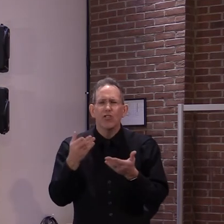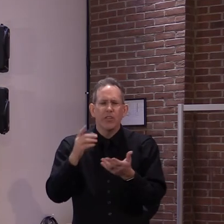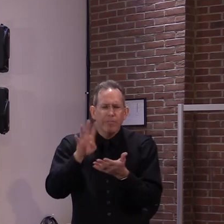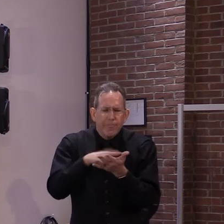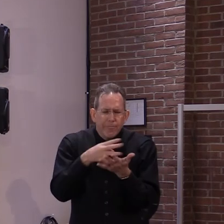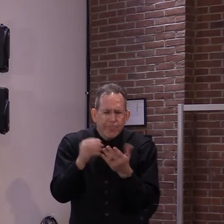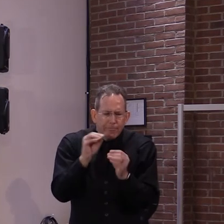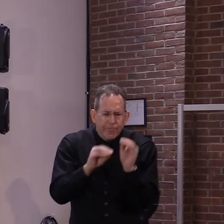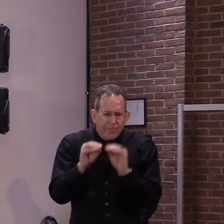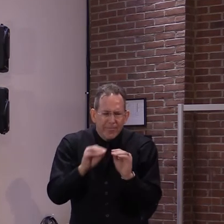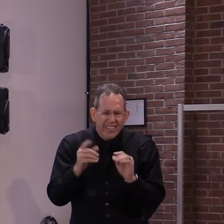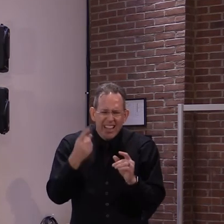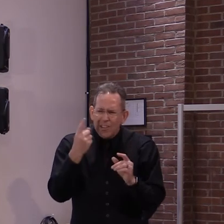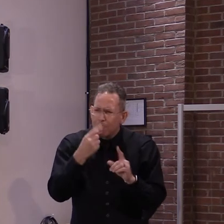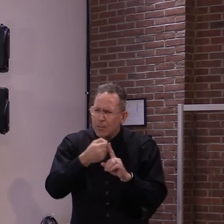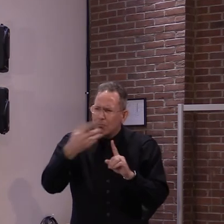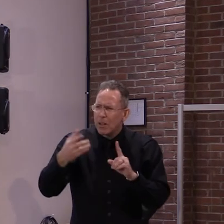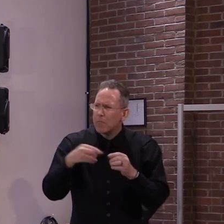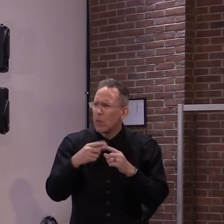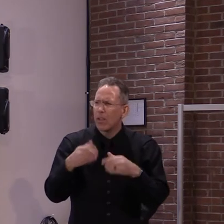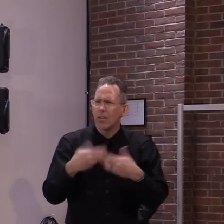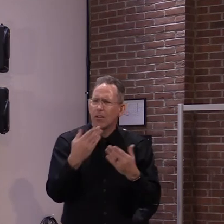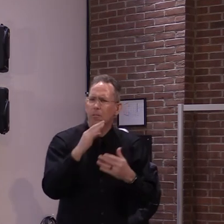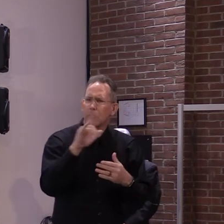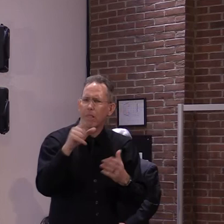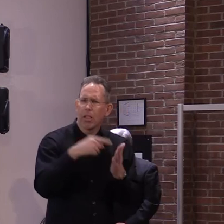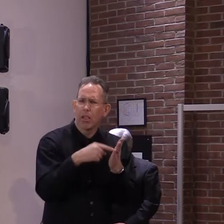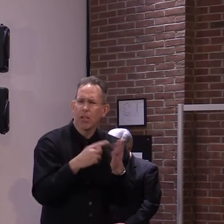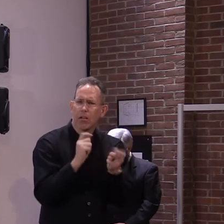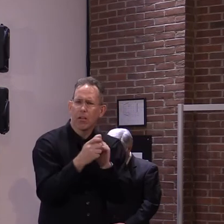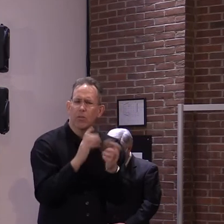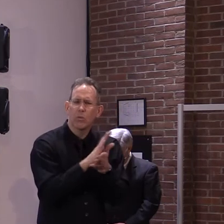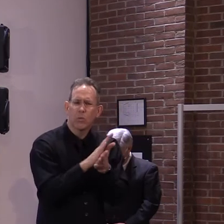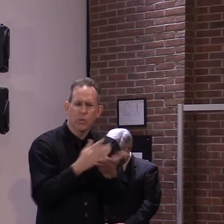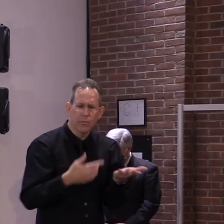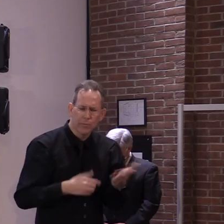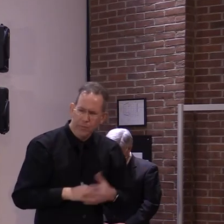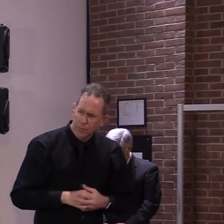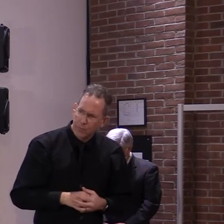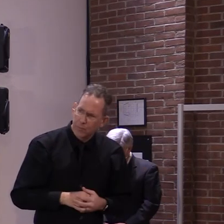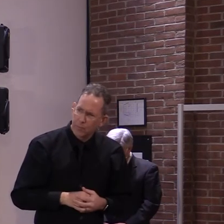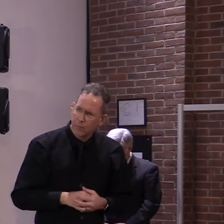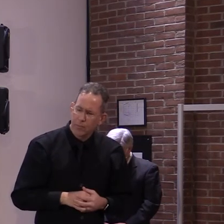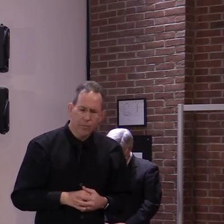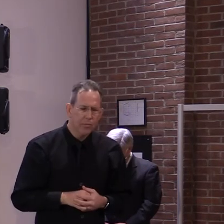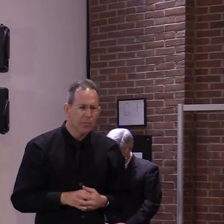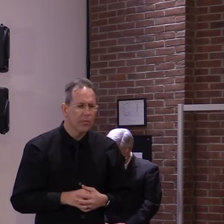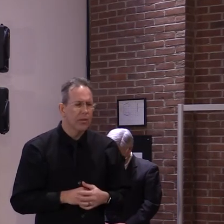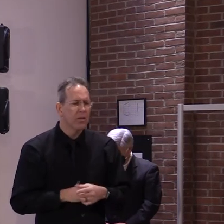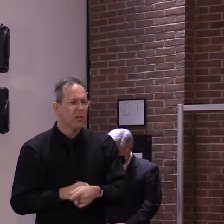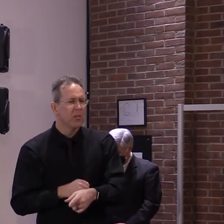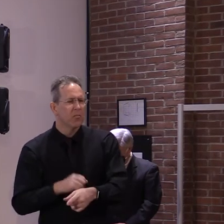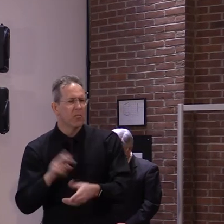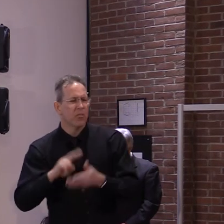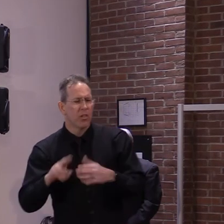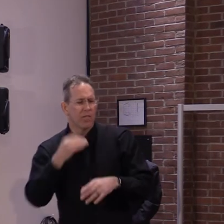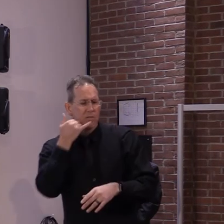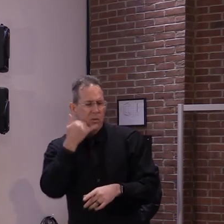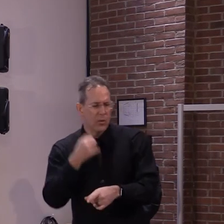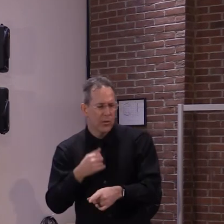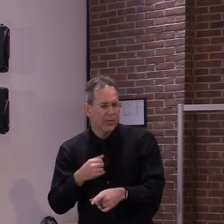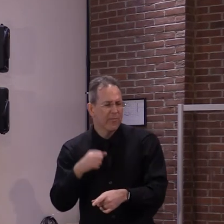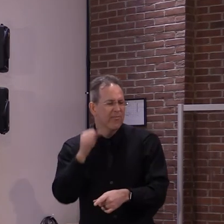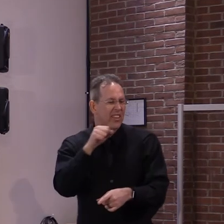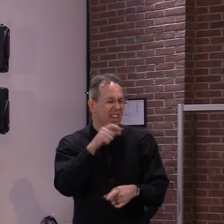yeah i think i saw the coverage of that event um the waiting studies the implications of it are fairly complex so i think you know the don't say the devil's